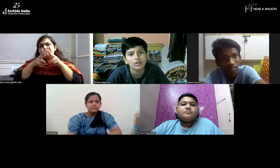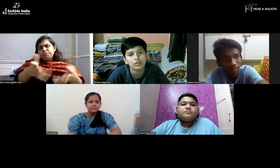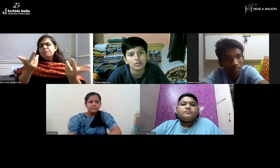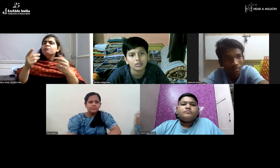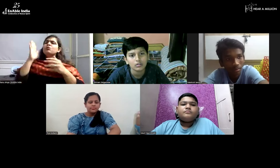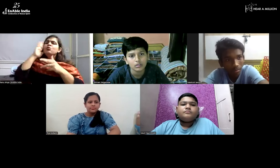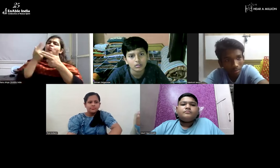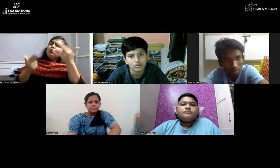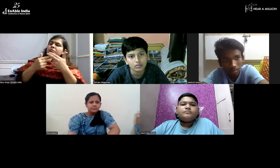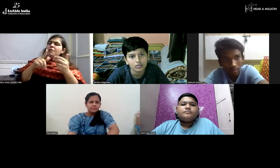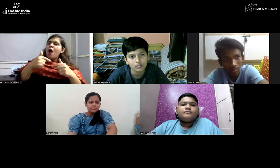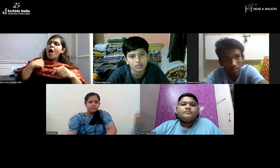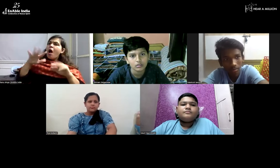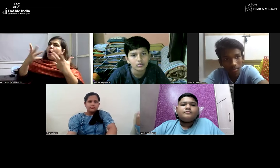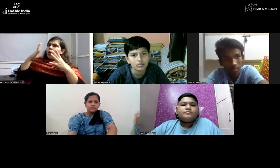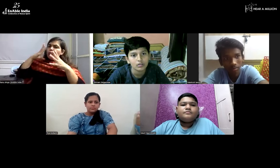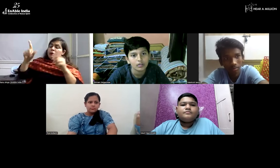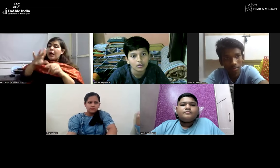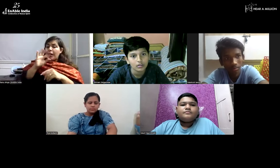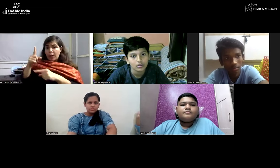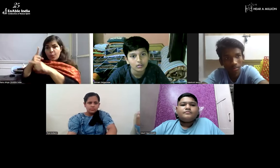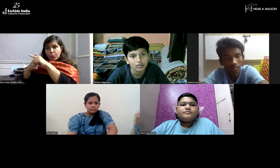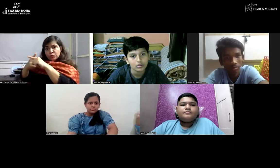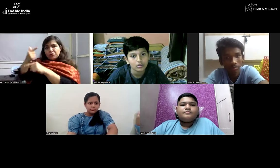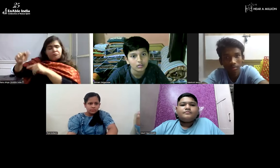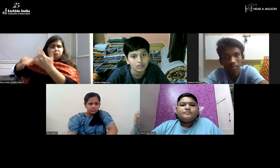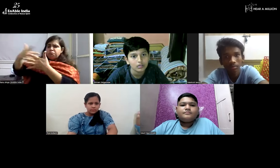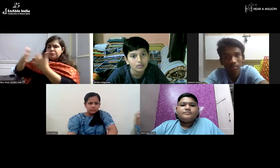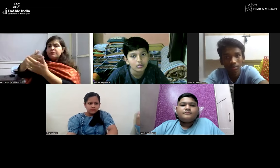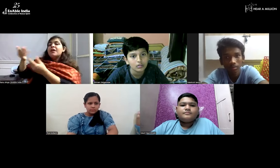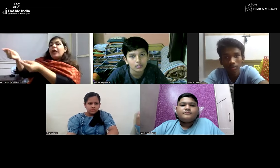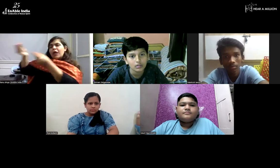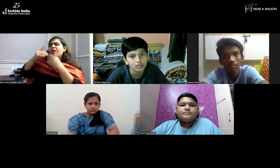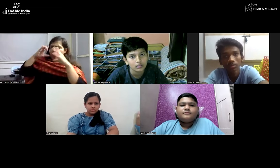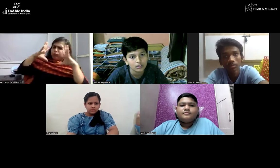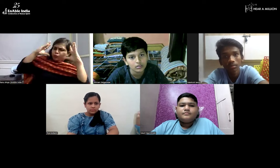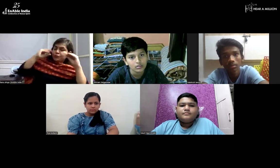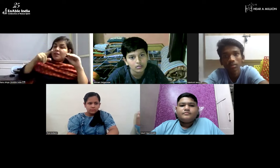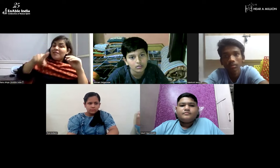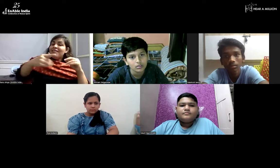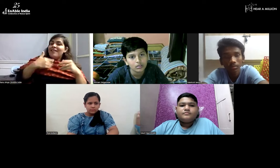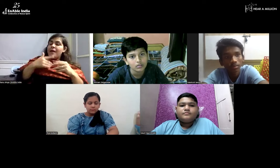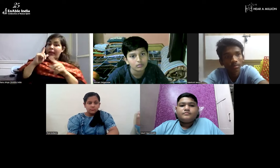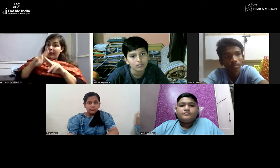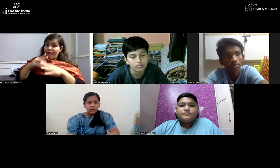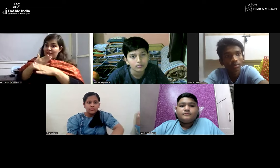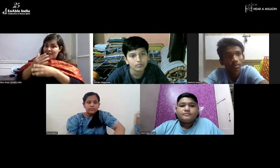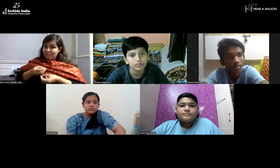others? yeah. So is that question for me or is Anybody it can open for answer all? it. Anyone can Okay.